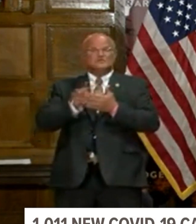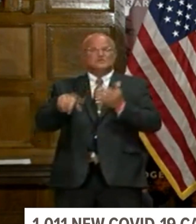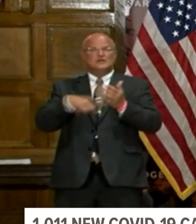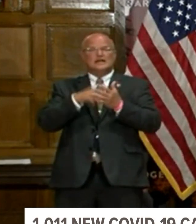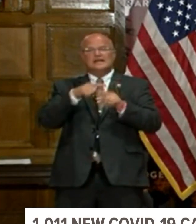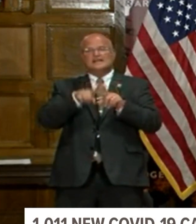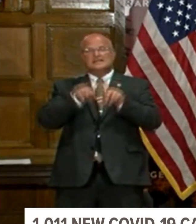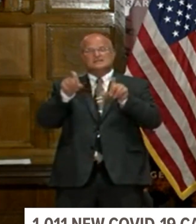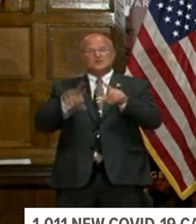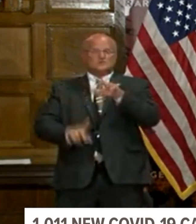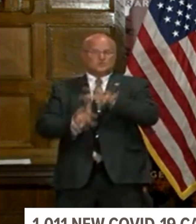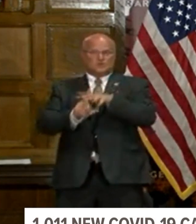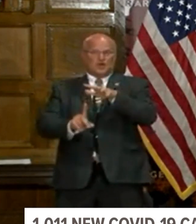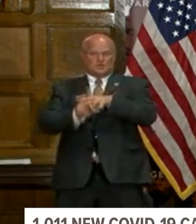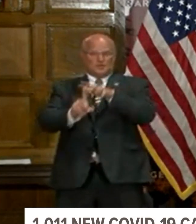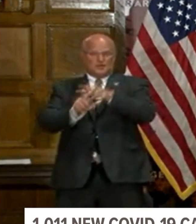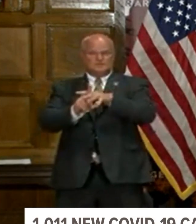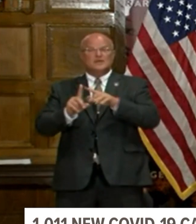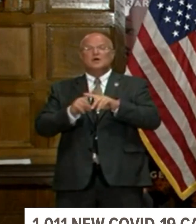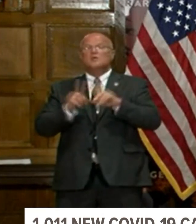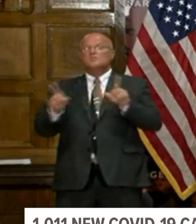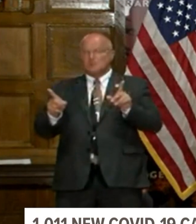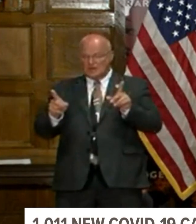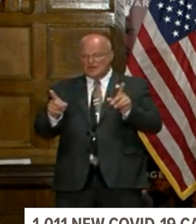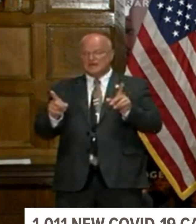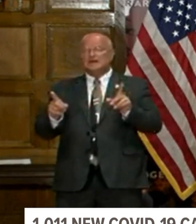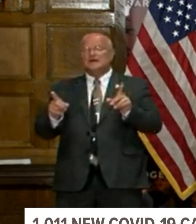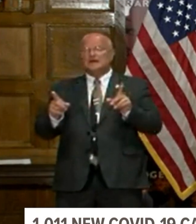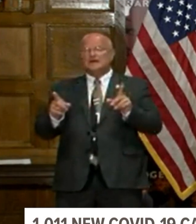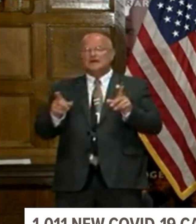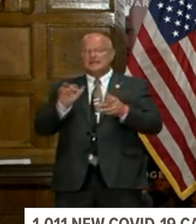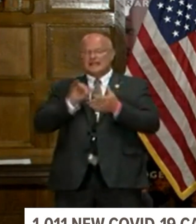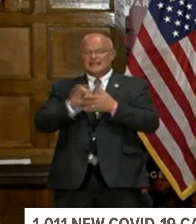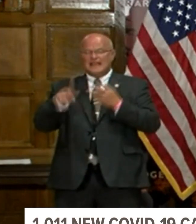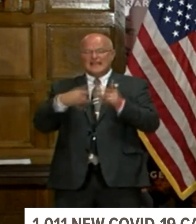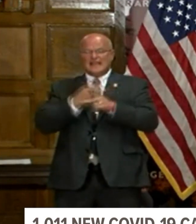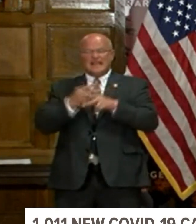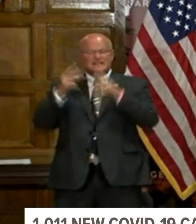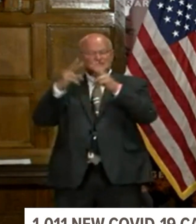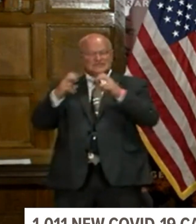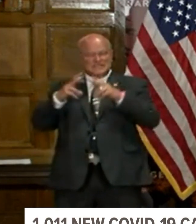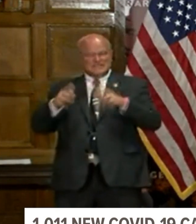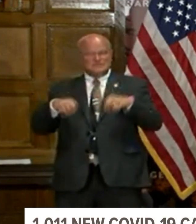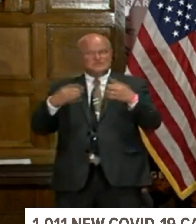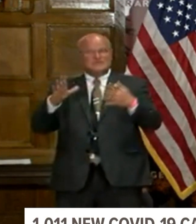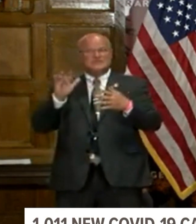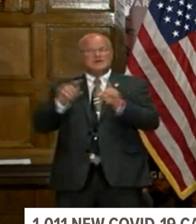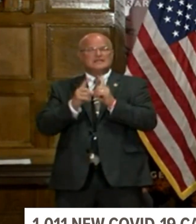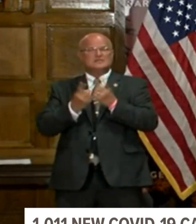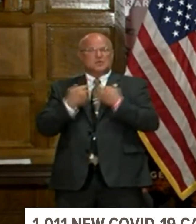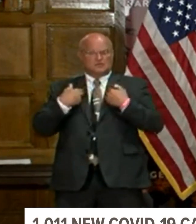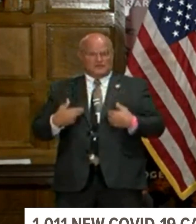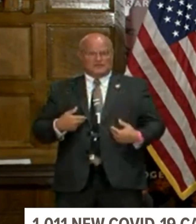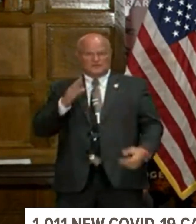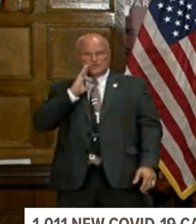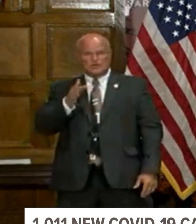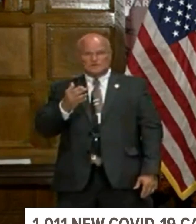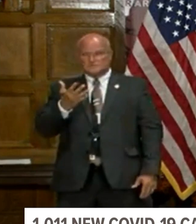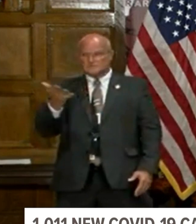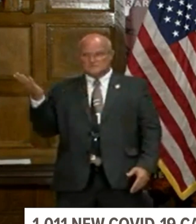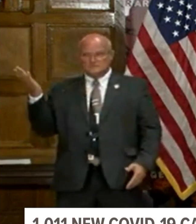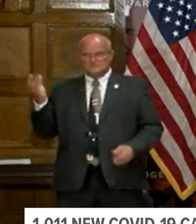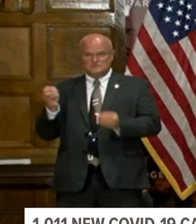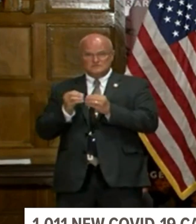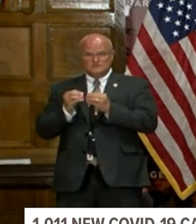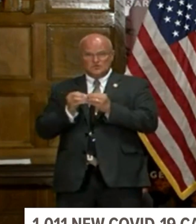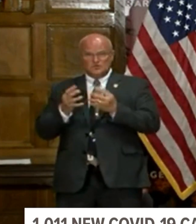these questions will pop up, but there will be that kind of analysis that will be given by the Department of Health. Did anybody want